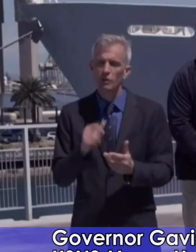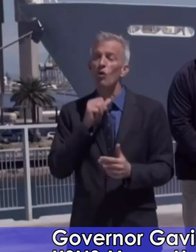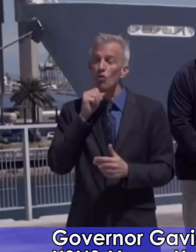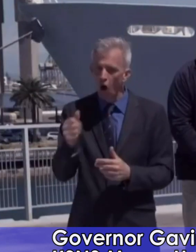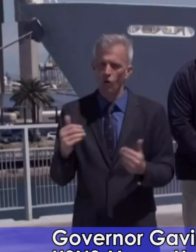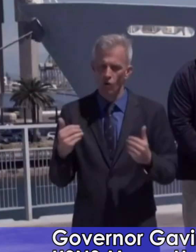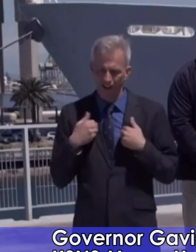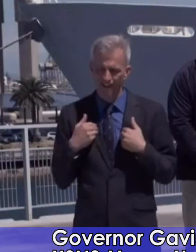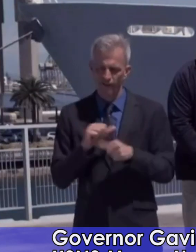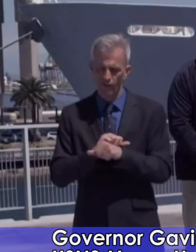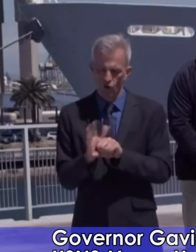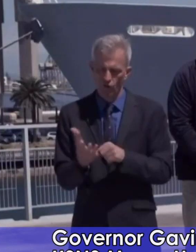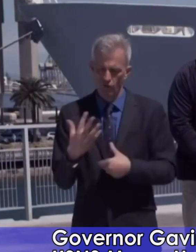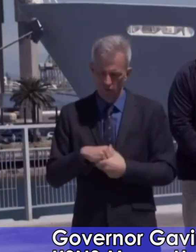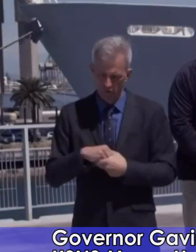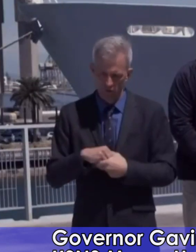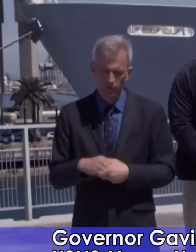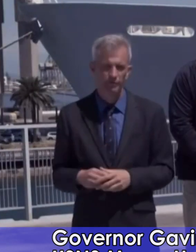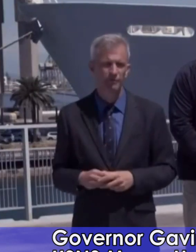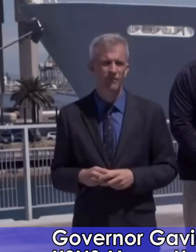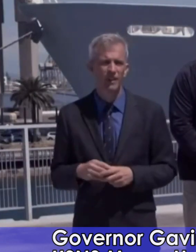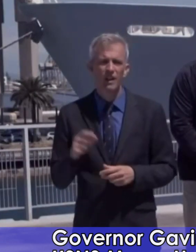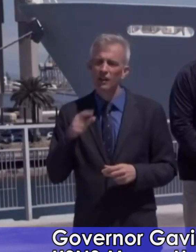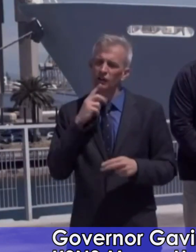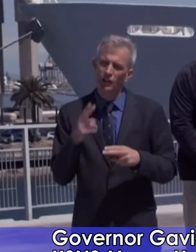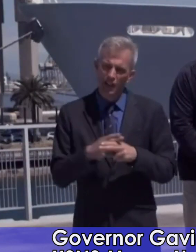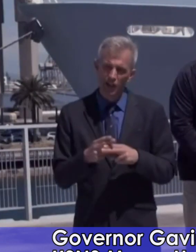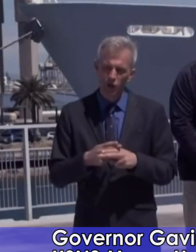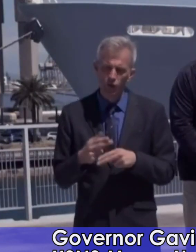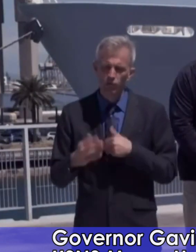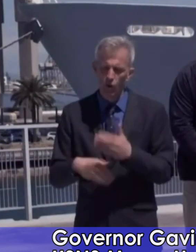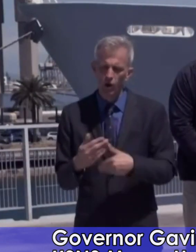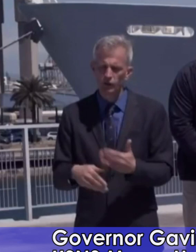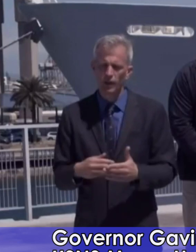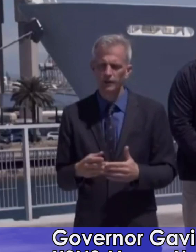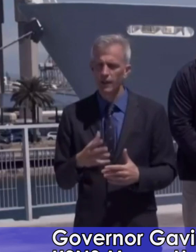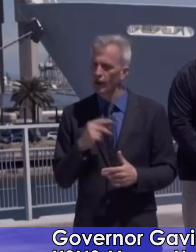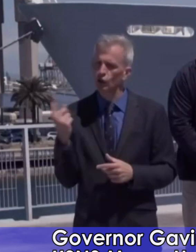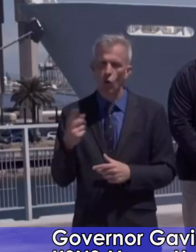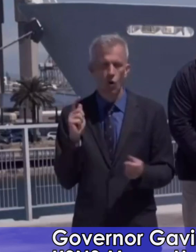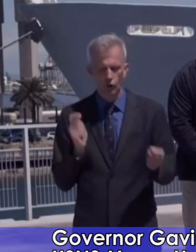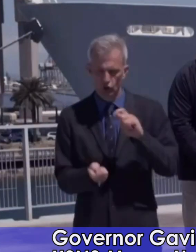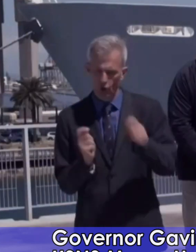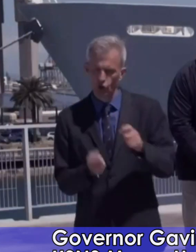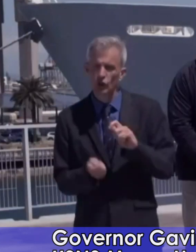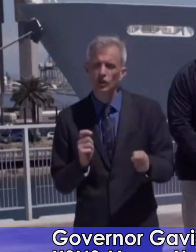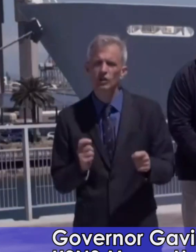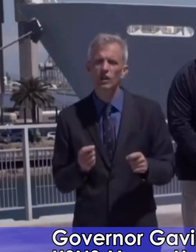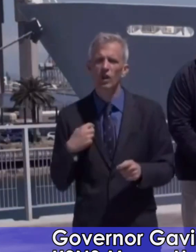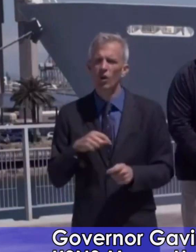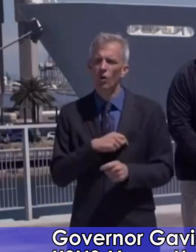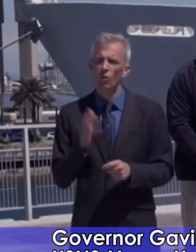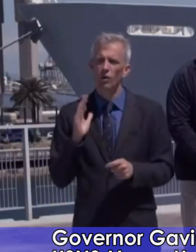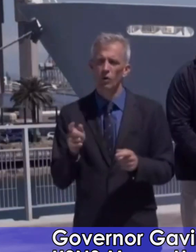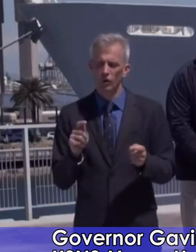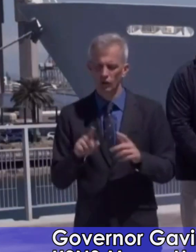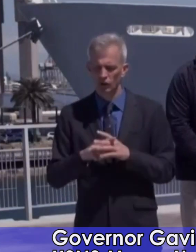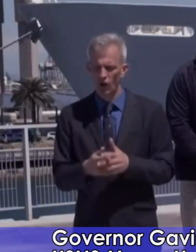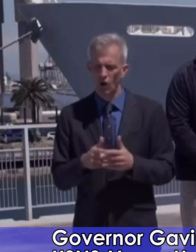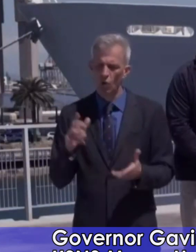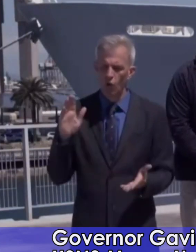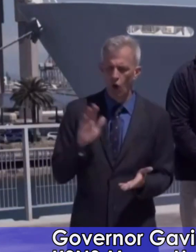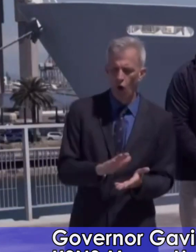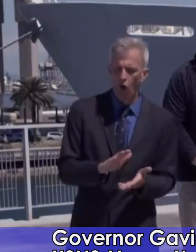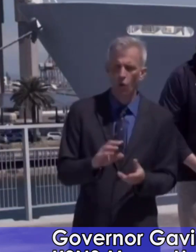way into this ship. This is an iterative process. It's a dynamic process. We'll start with a lower number of